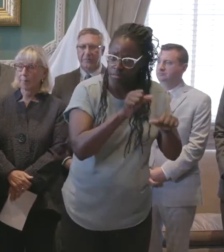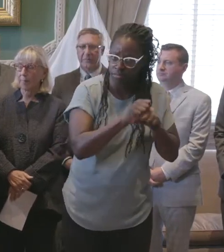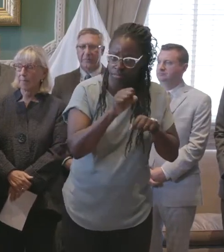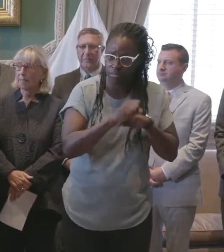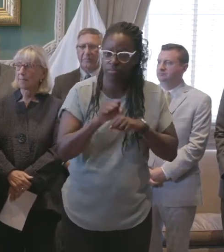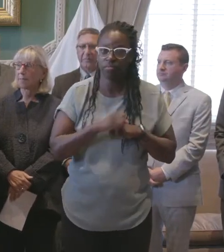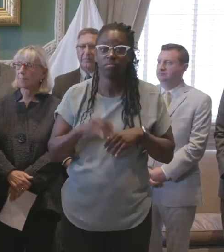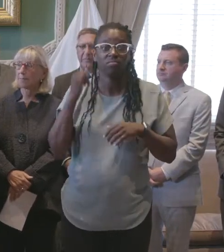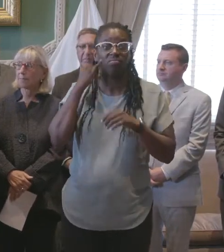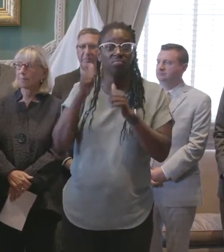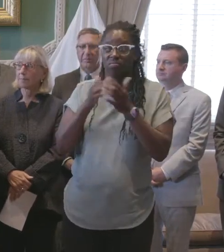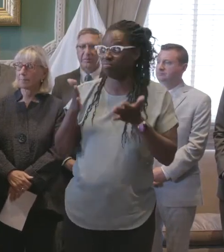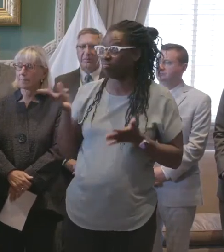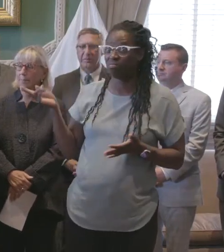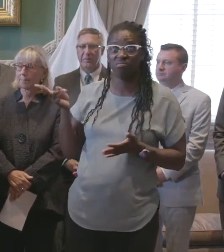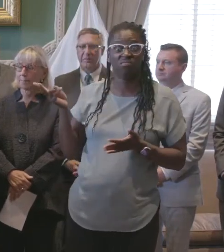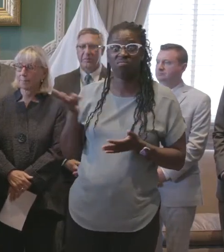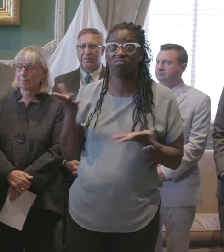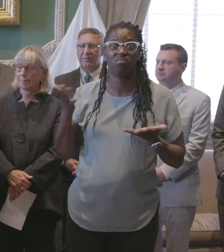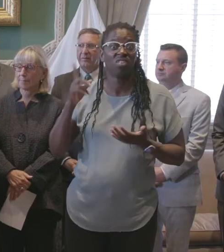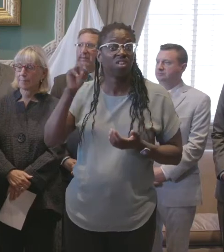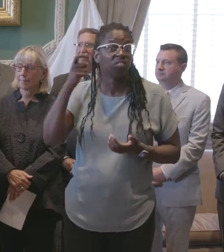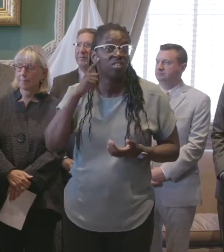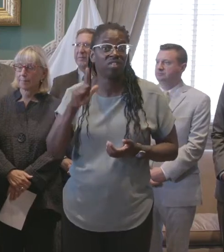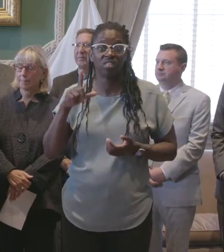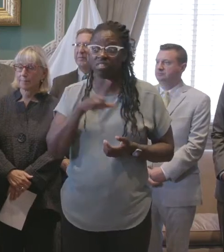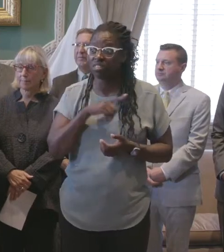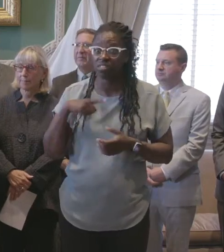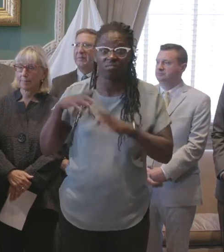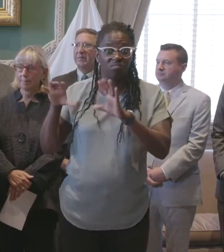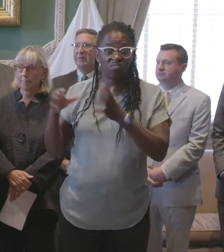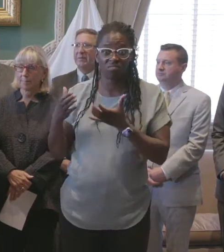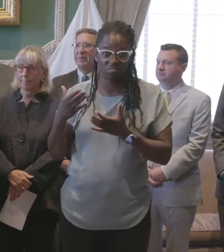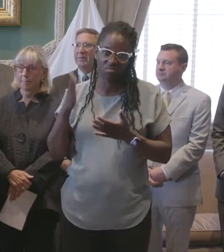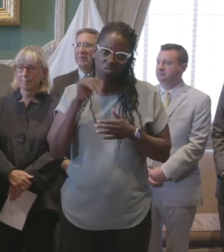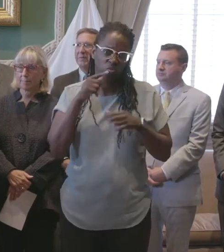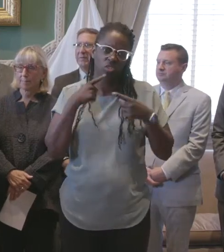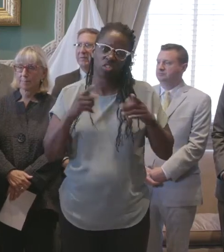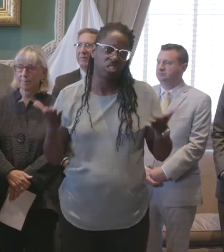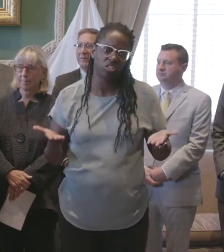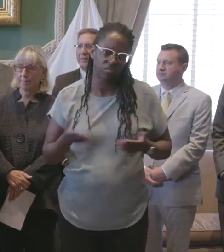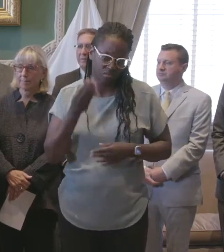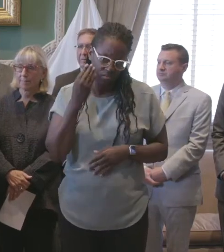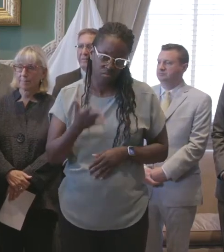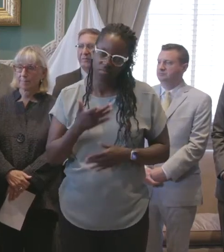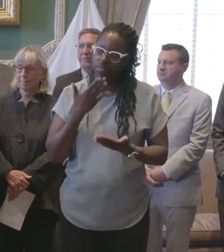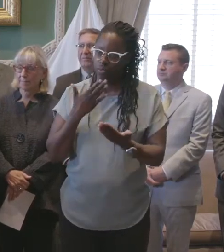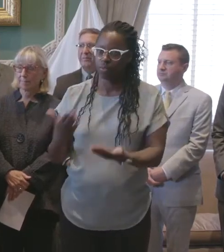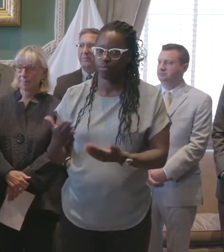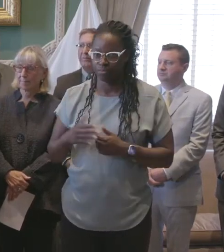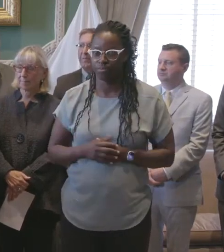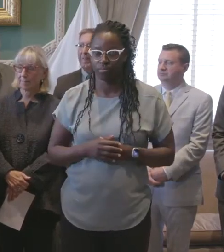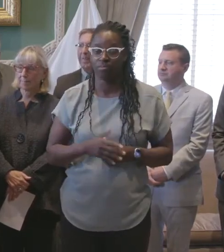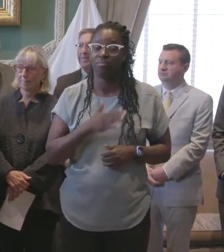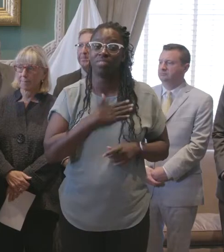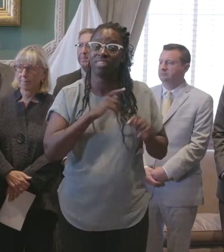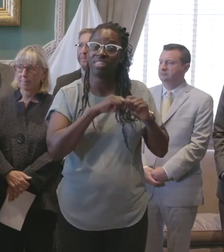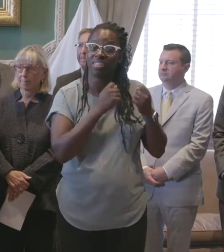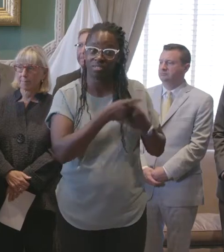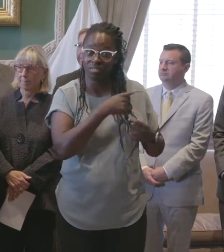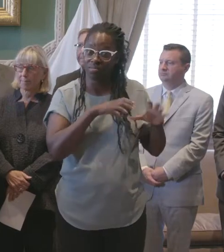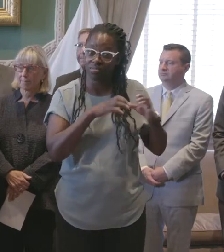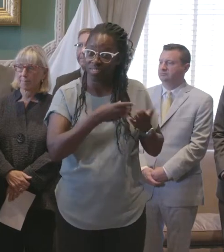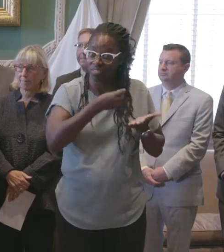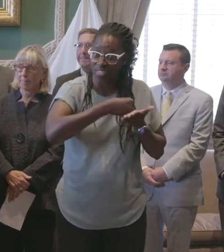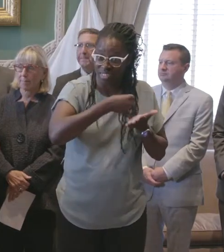it weren't for your thoughtful collaboration, so thank you all. And to my A&F team, thank you for your tireless work, dedication, and professionalism throughout this